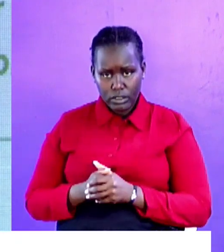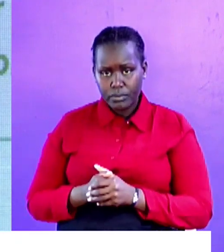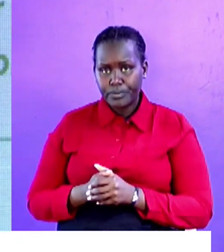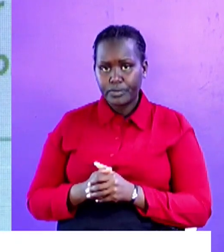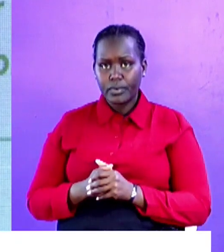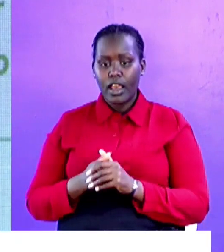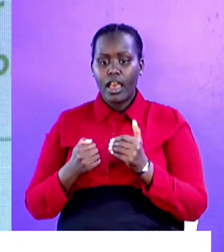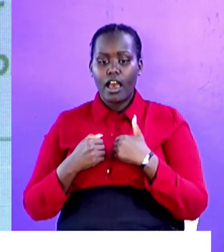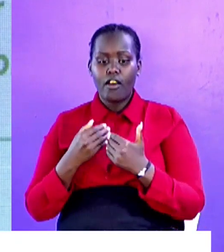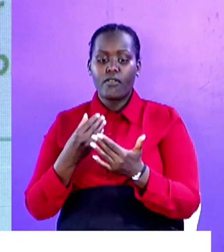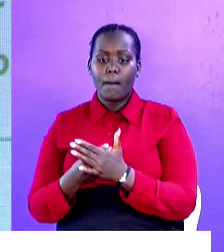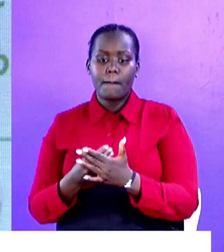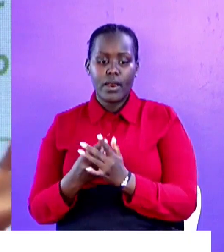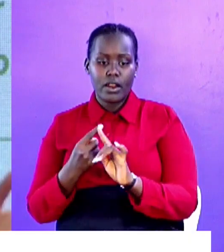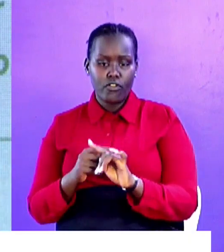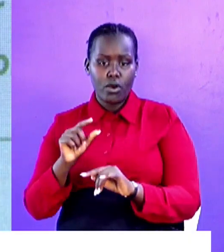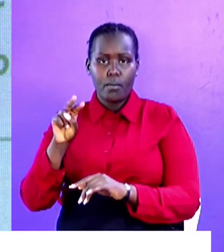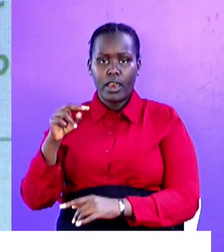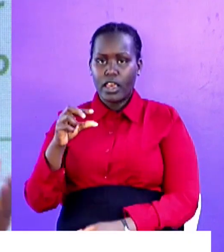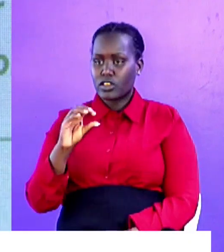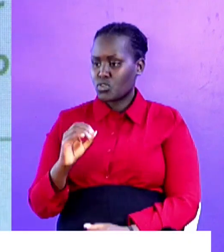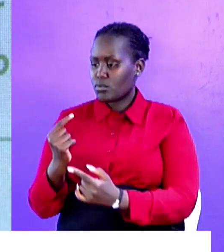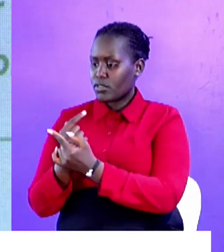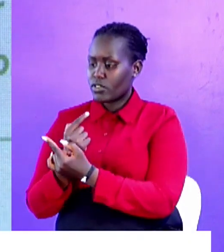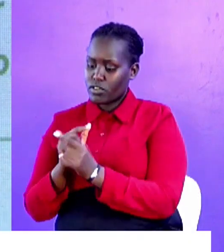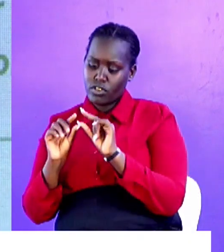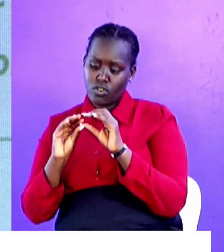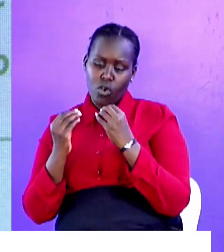They have money from this NGO and that NGO and the other one.